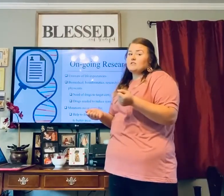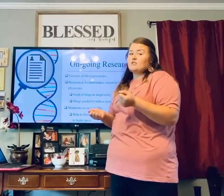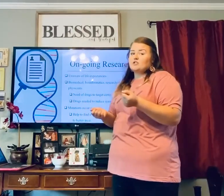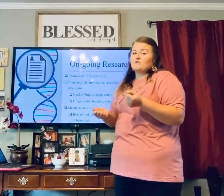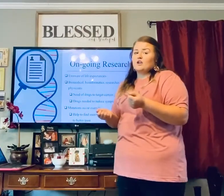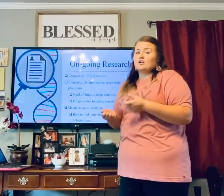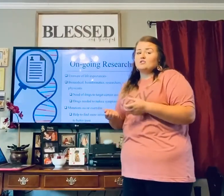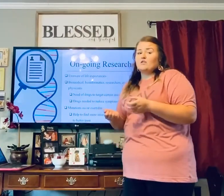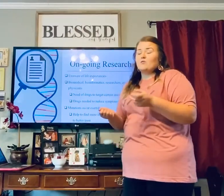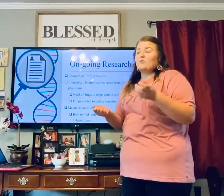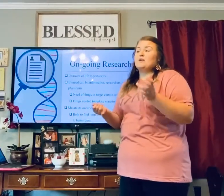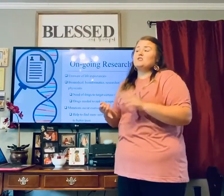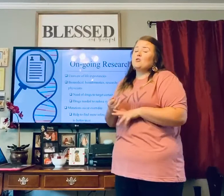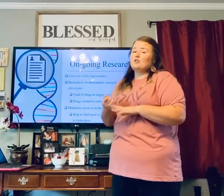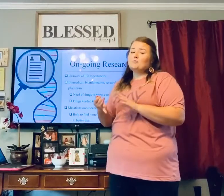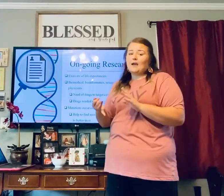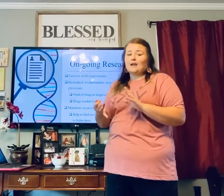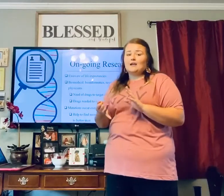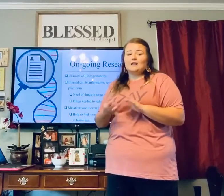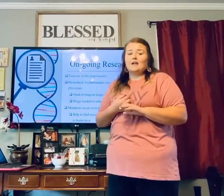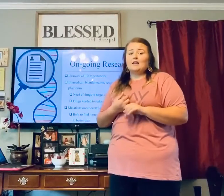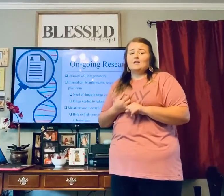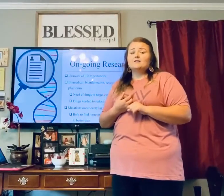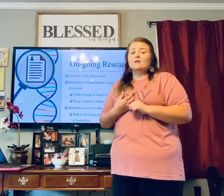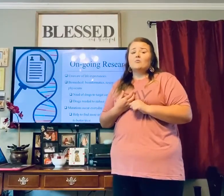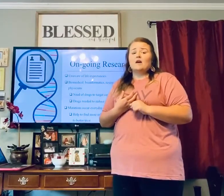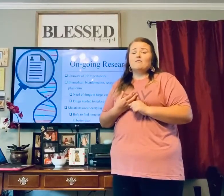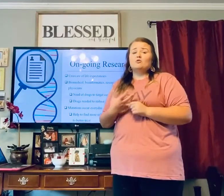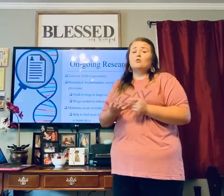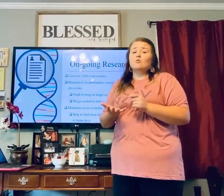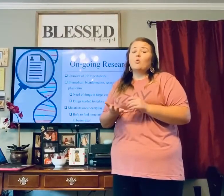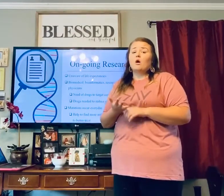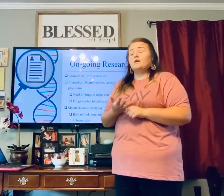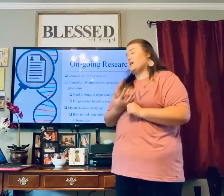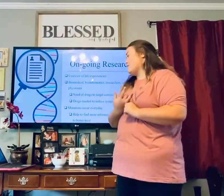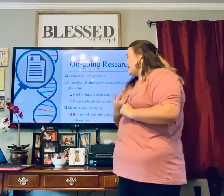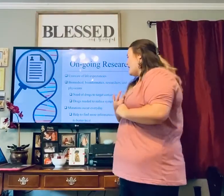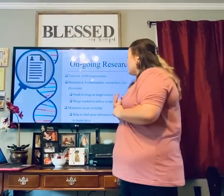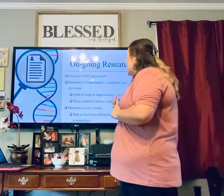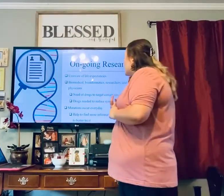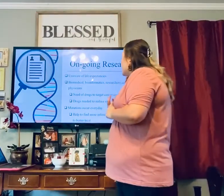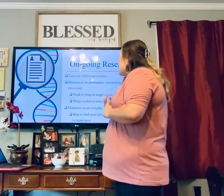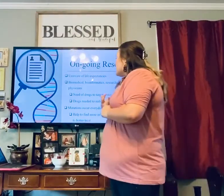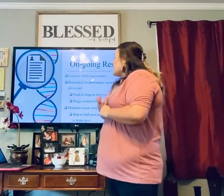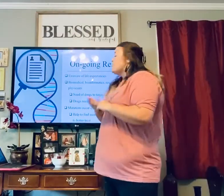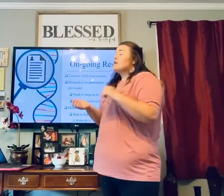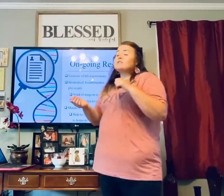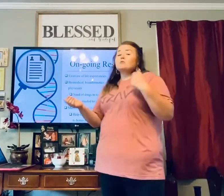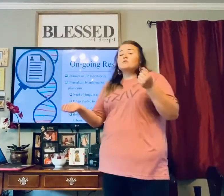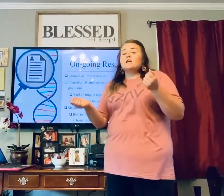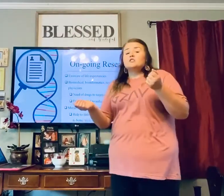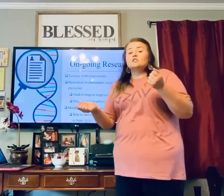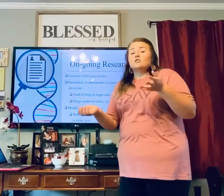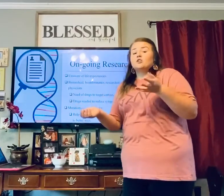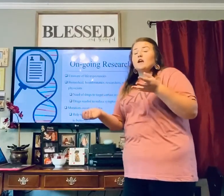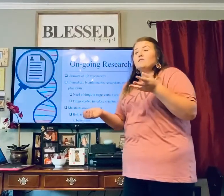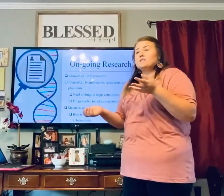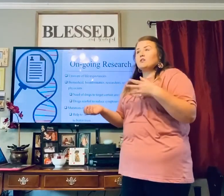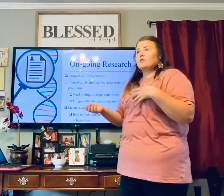and their severity so they won't be in so much pain and can somewhat have a normal quality of life. And because mutations occur every single day,